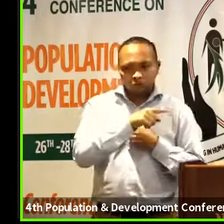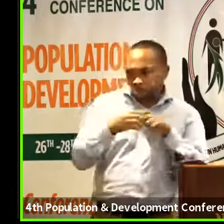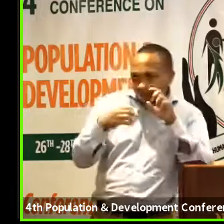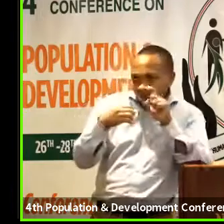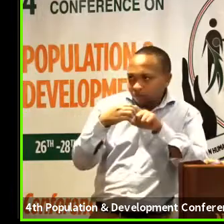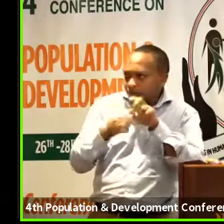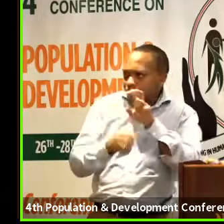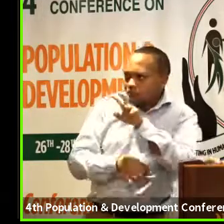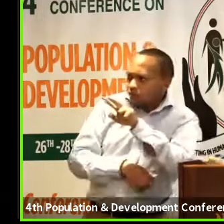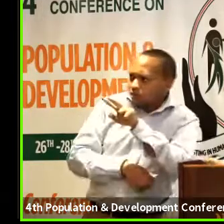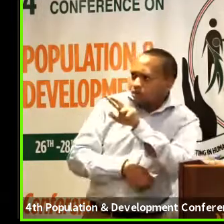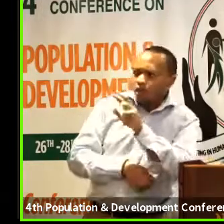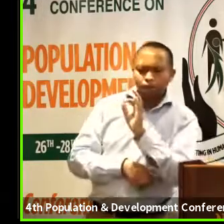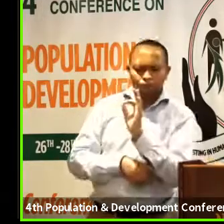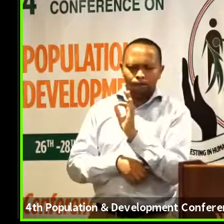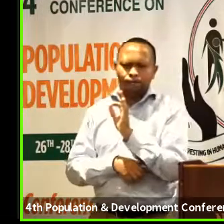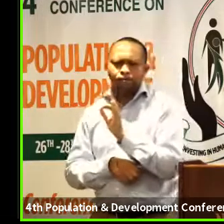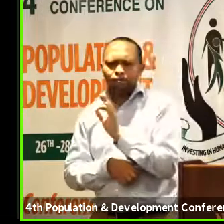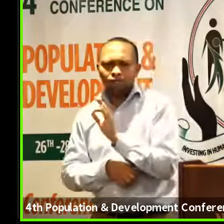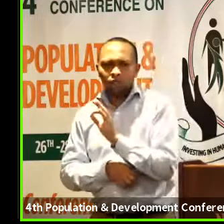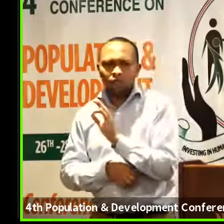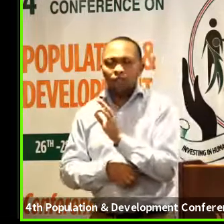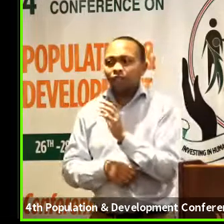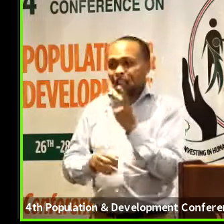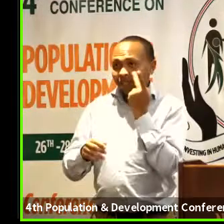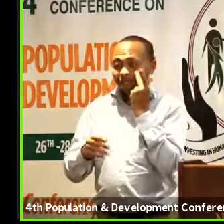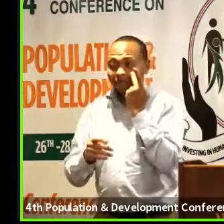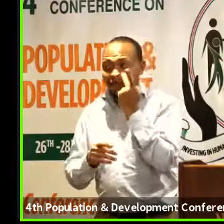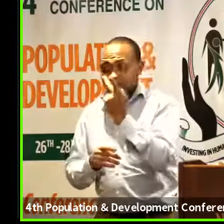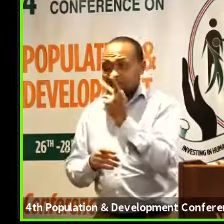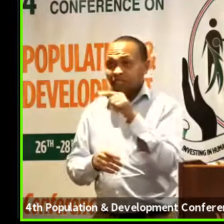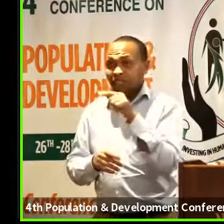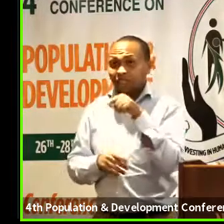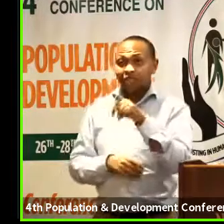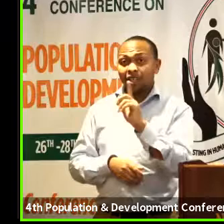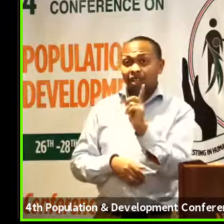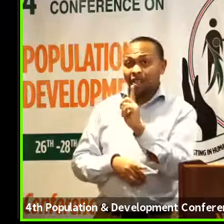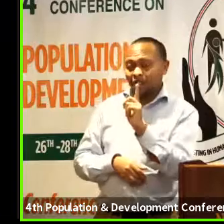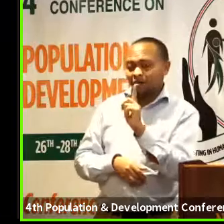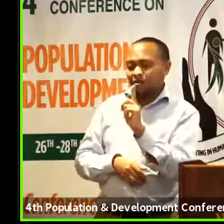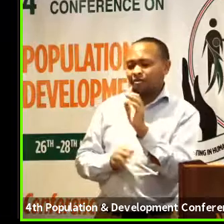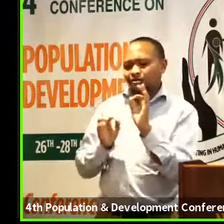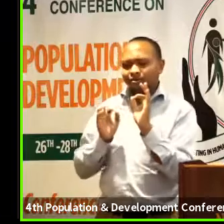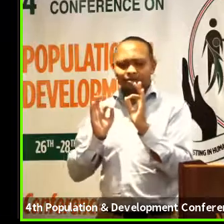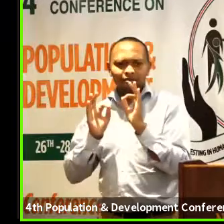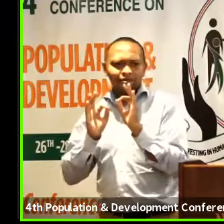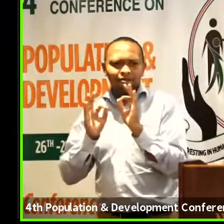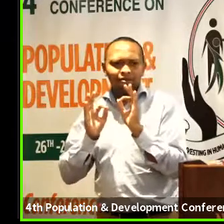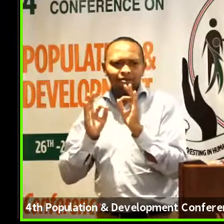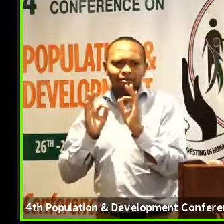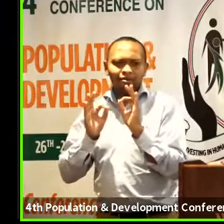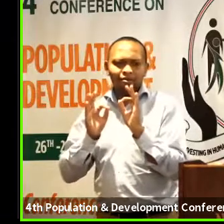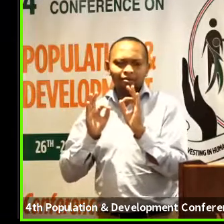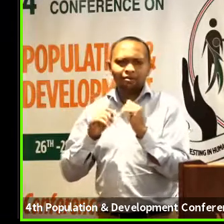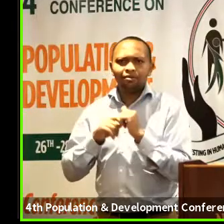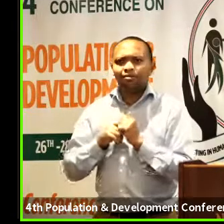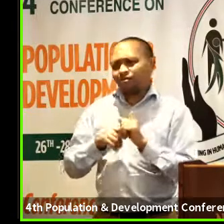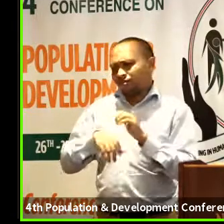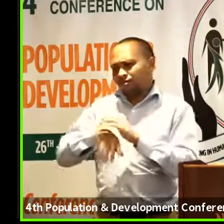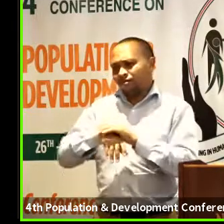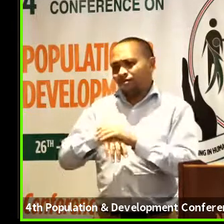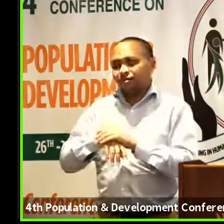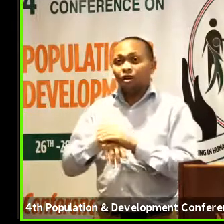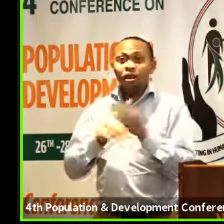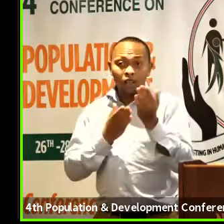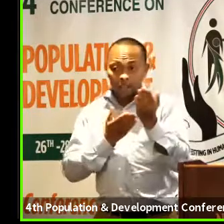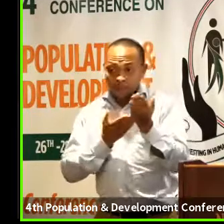Francis Gita was presenting, and I think the vision he has for Nairobi and its metropolitan, I think amazing. So I want